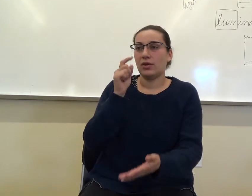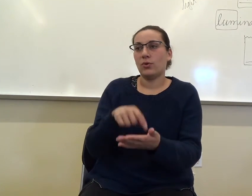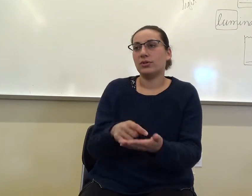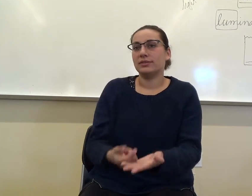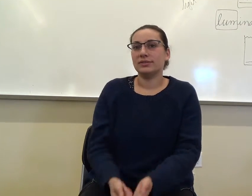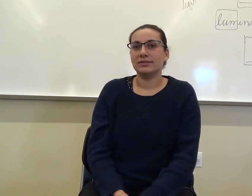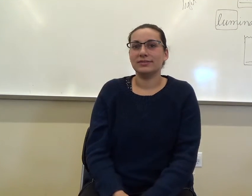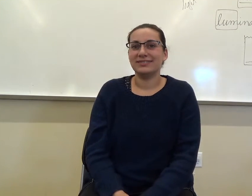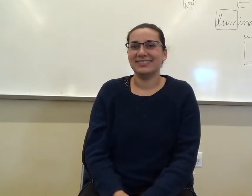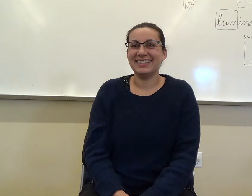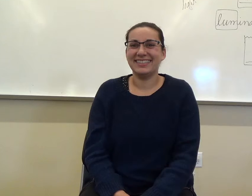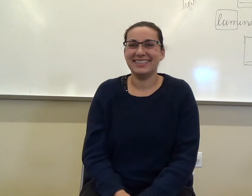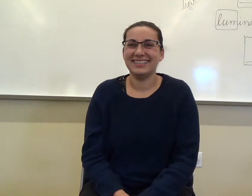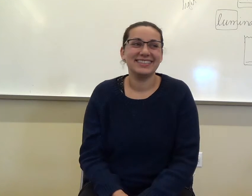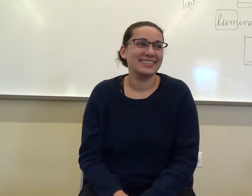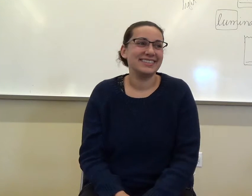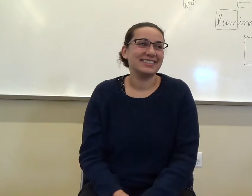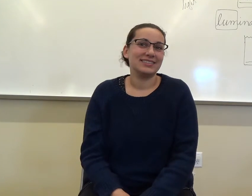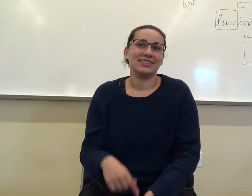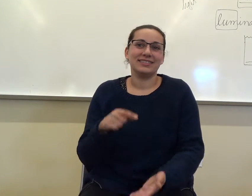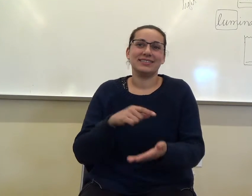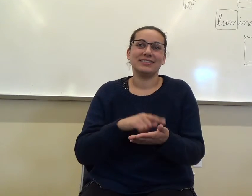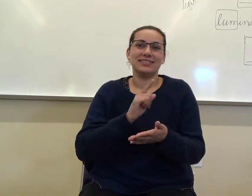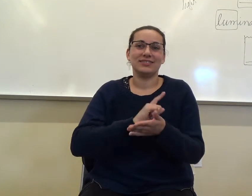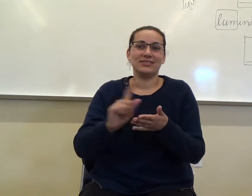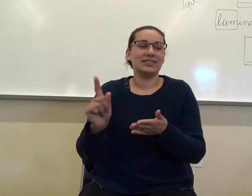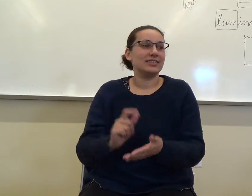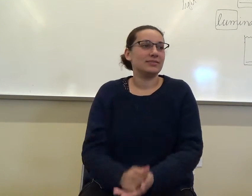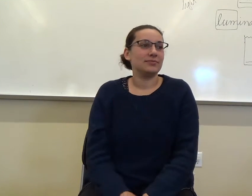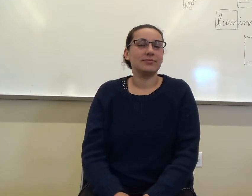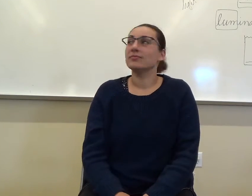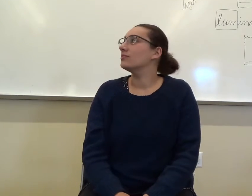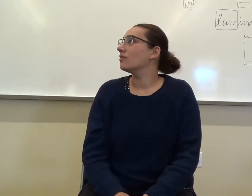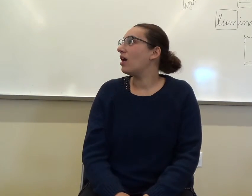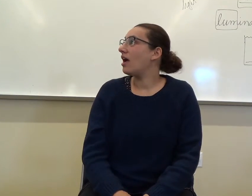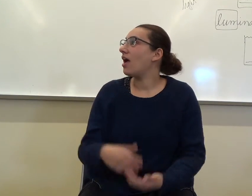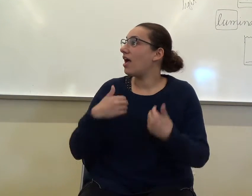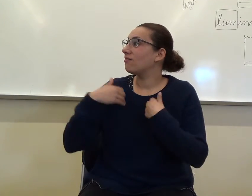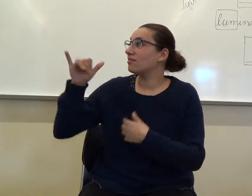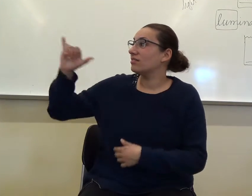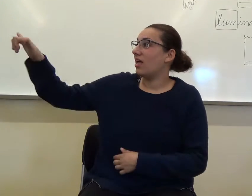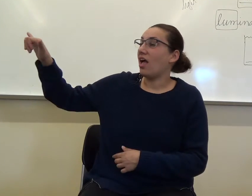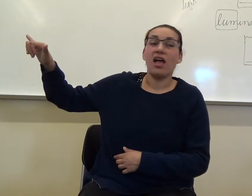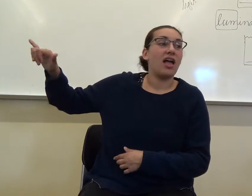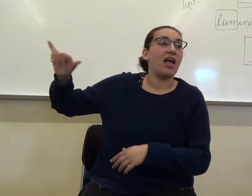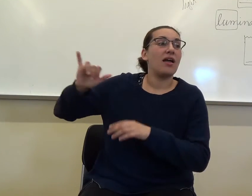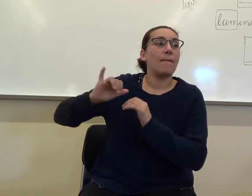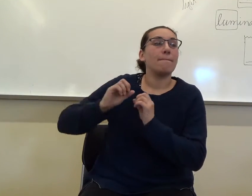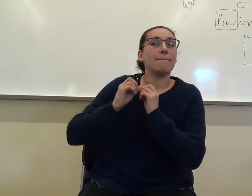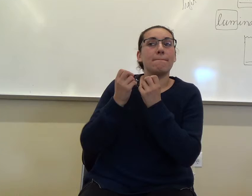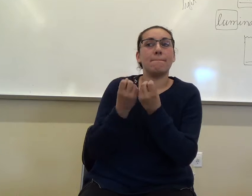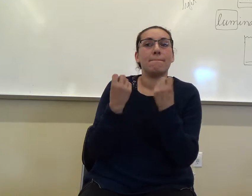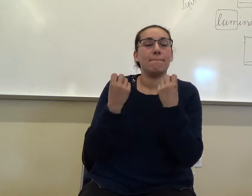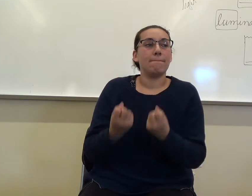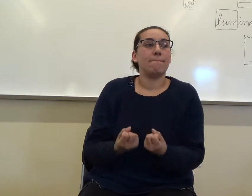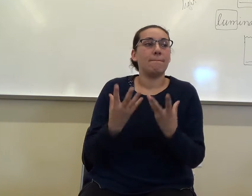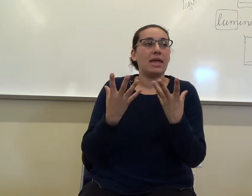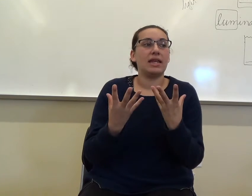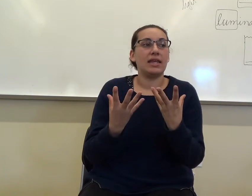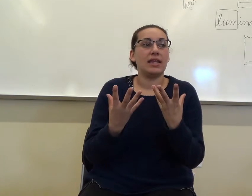this week. We only have that many more weeks left in class. This is that point in the semester where